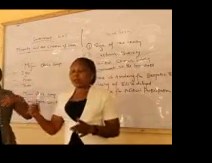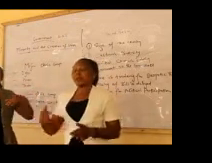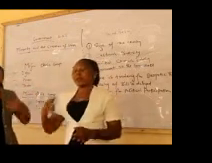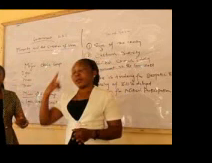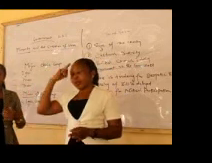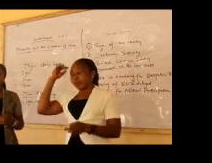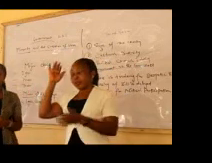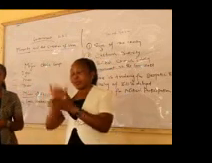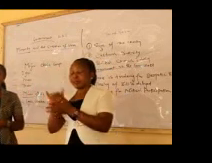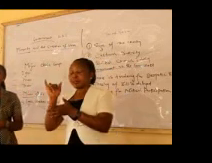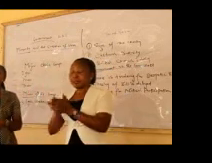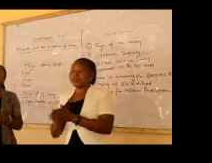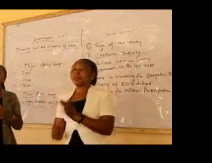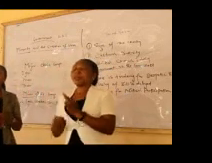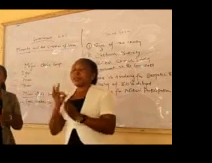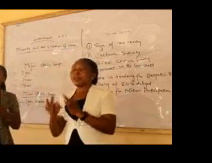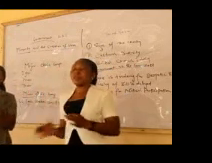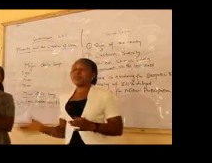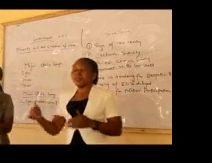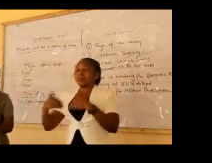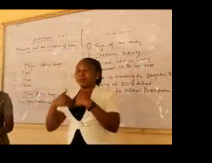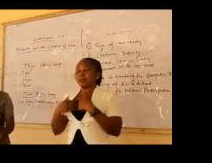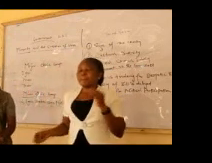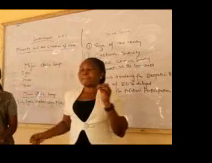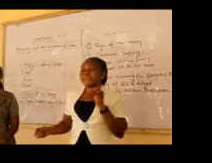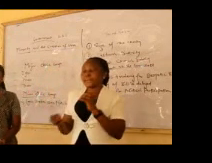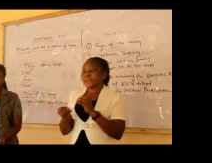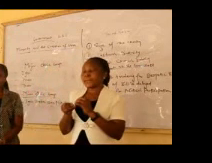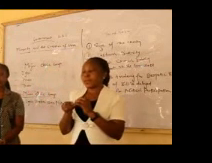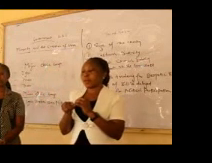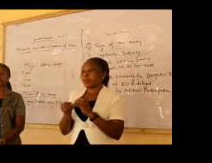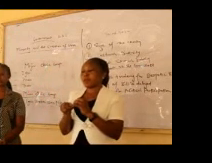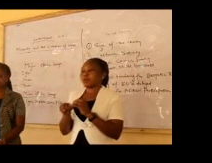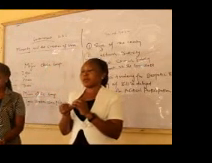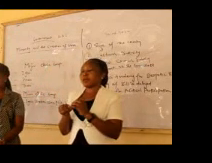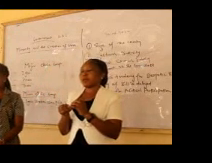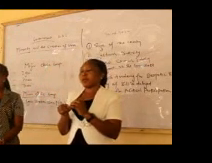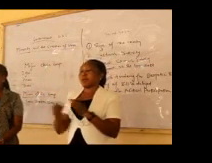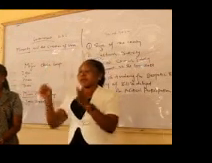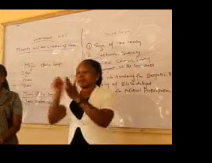that they will be free, and they also benefit from that.